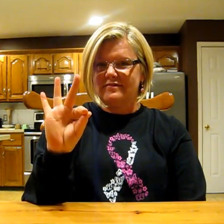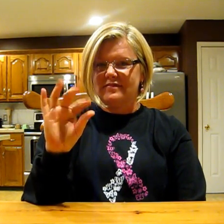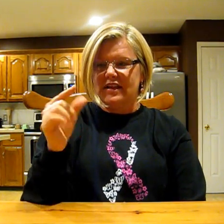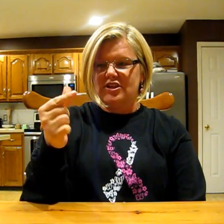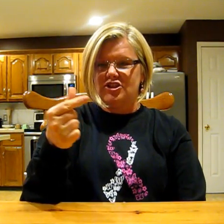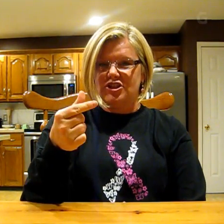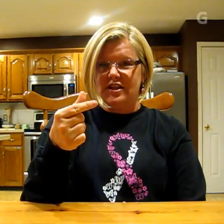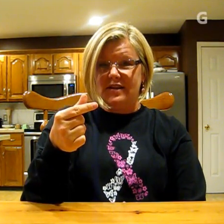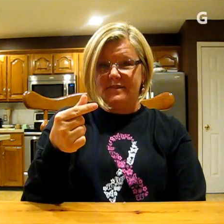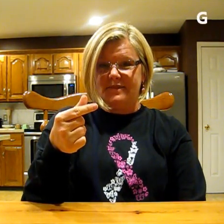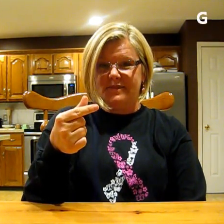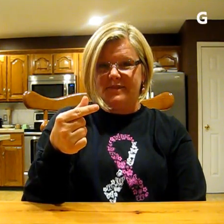G.